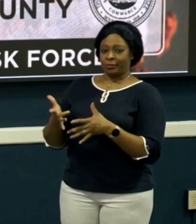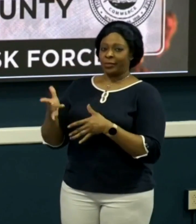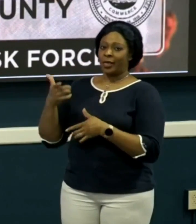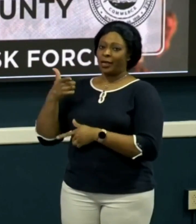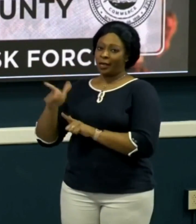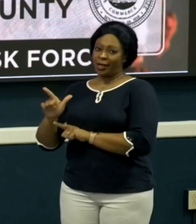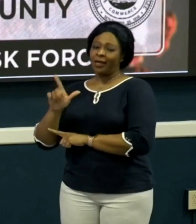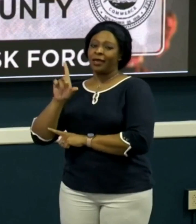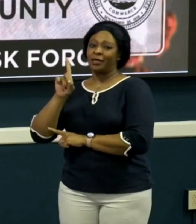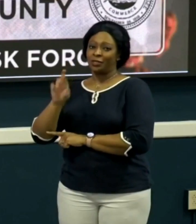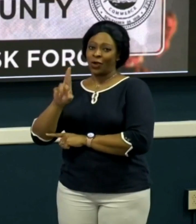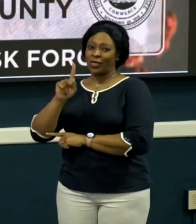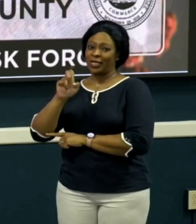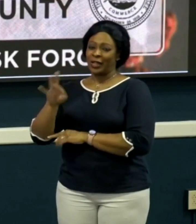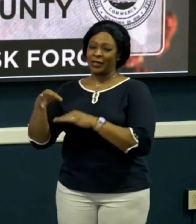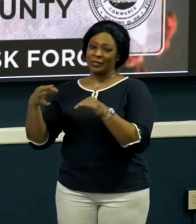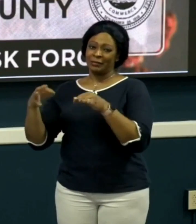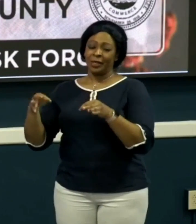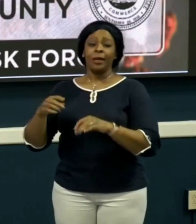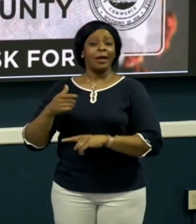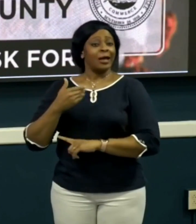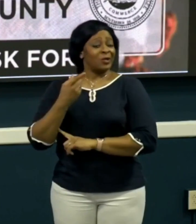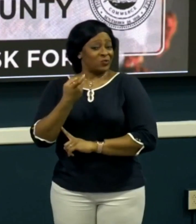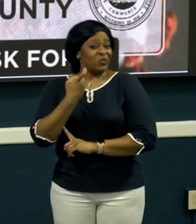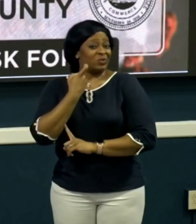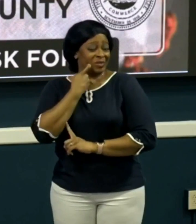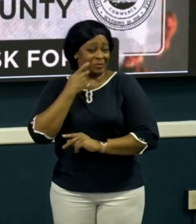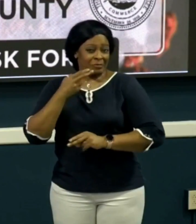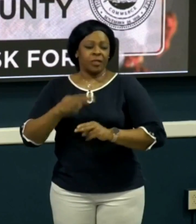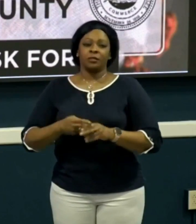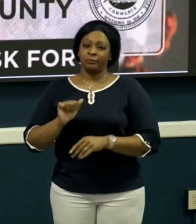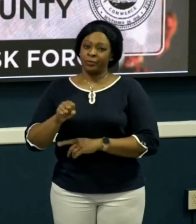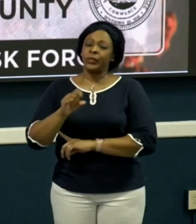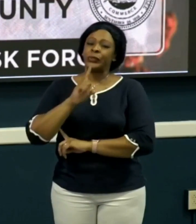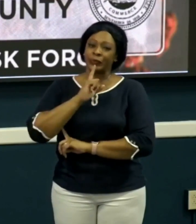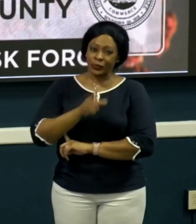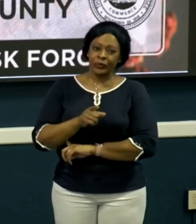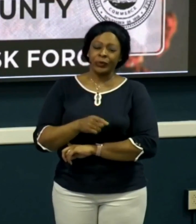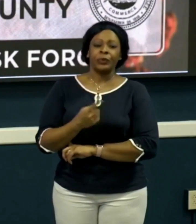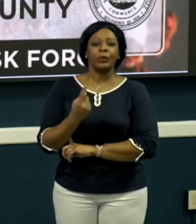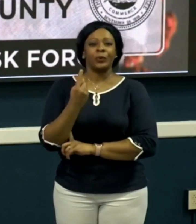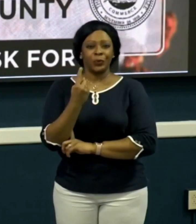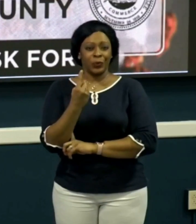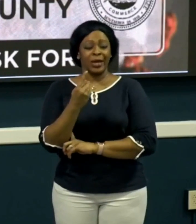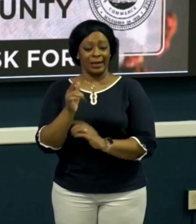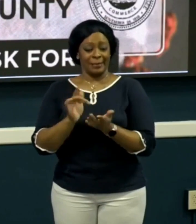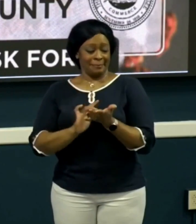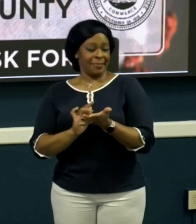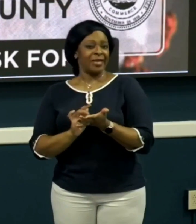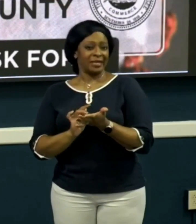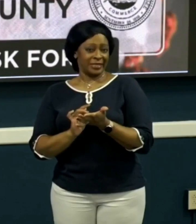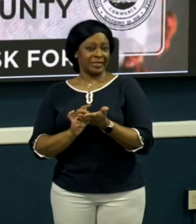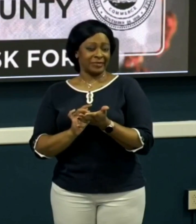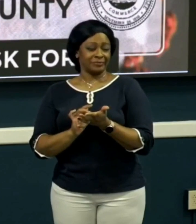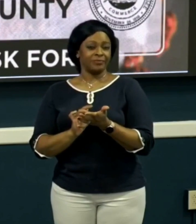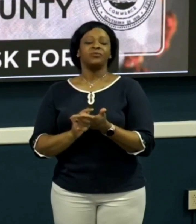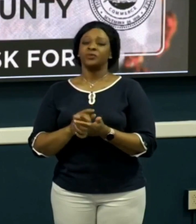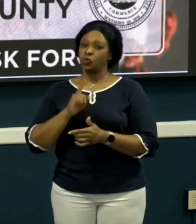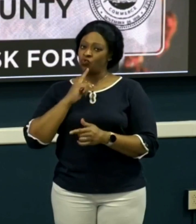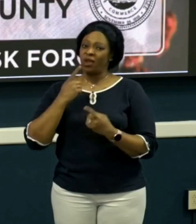Taylor on the I do know what you just said is true, that there's one that is highly